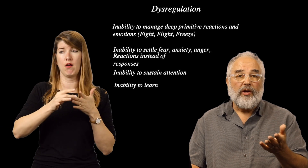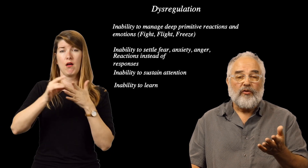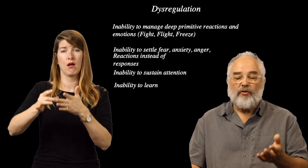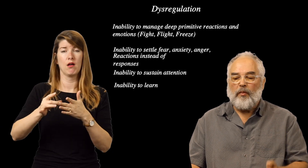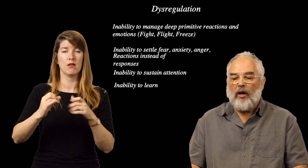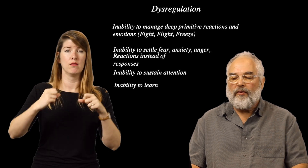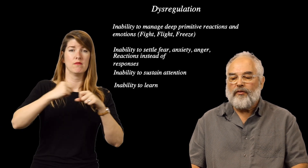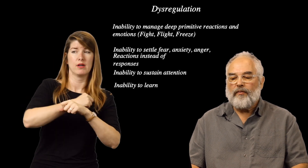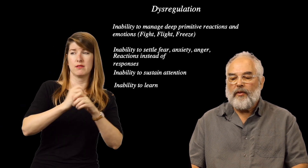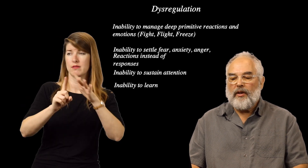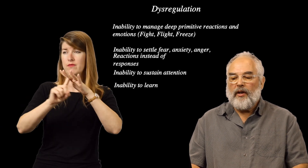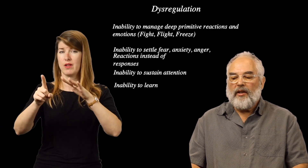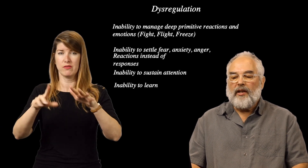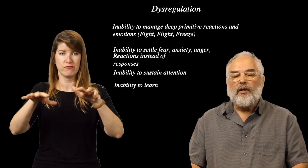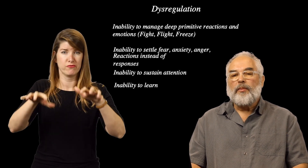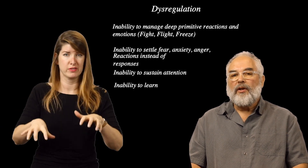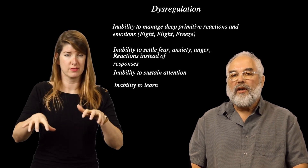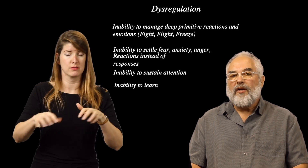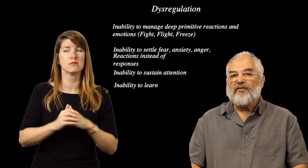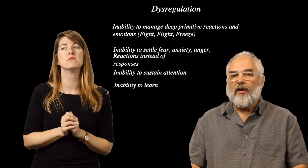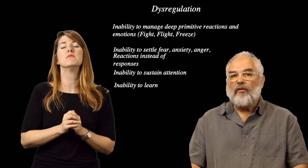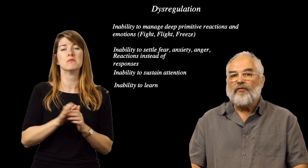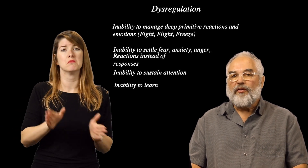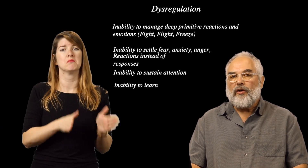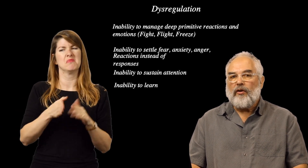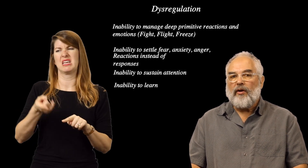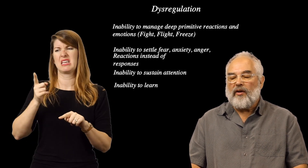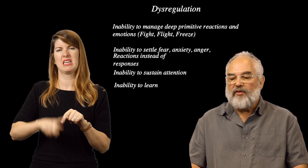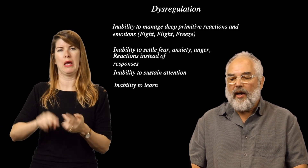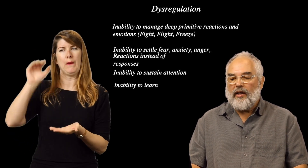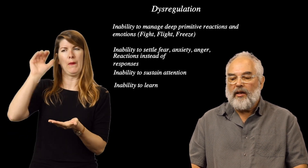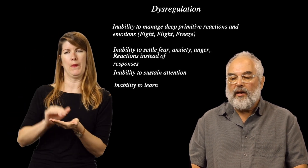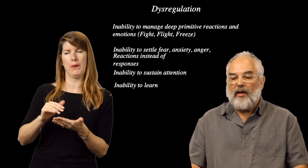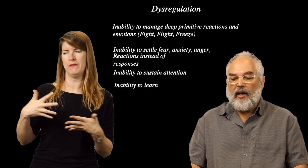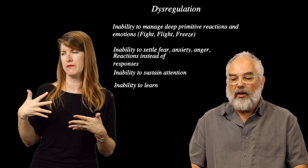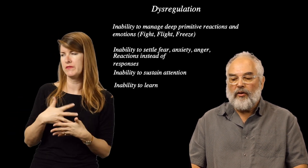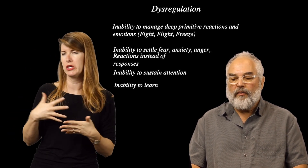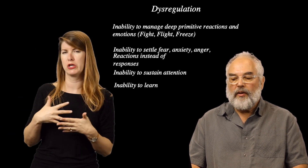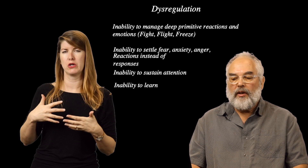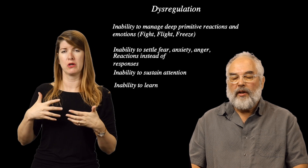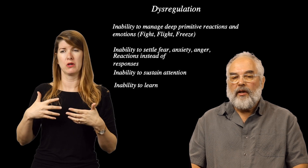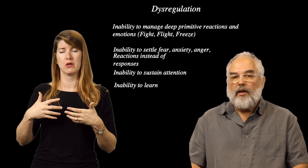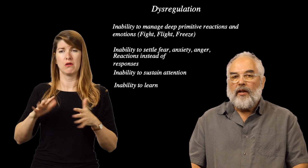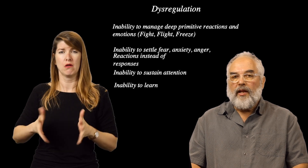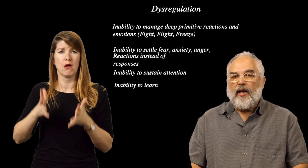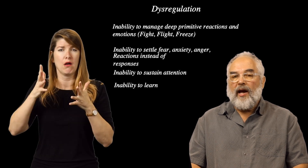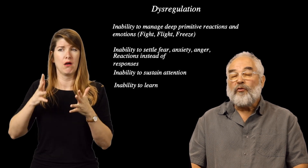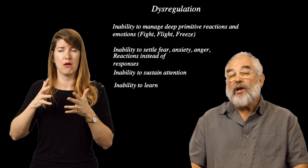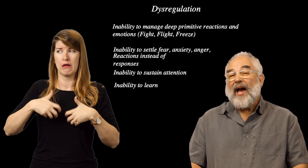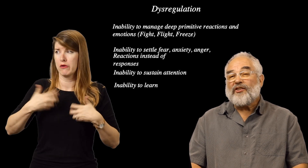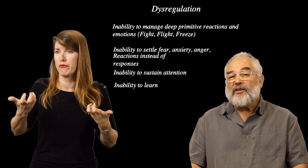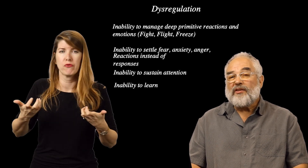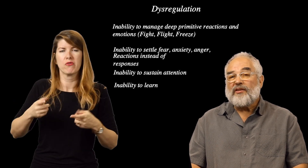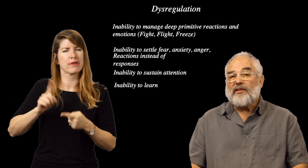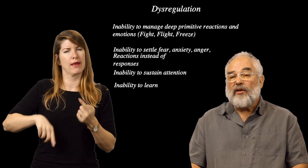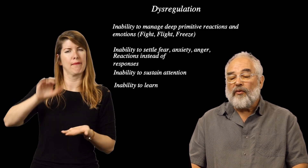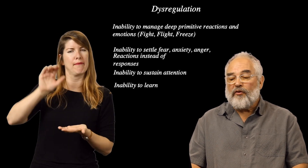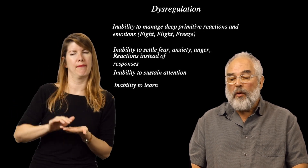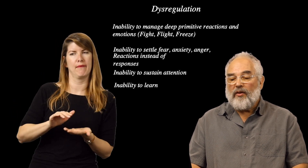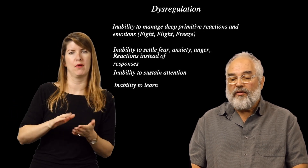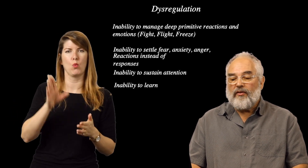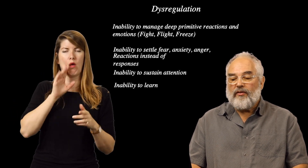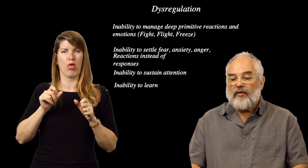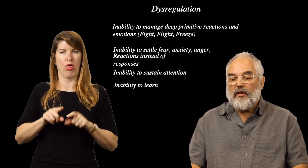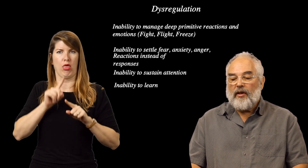or freeze response, the inability to settle fear, anxiety, and anger. They have reactions instead